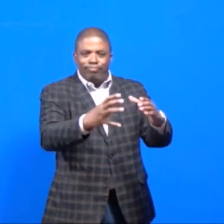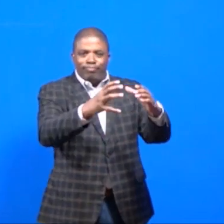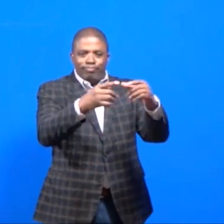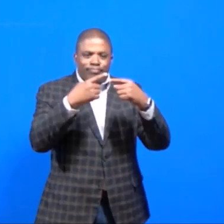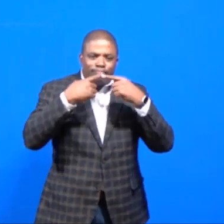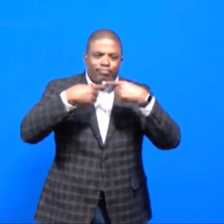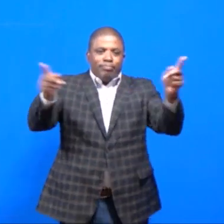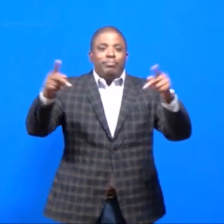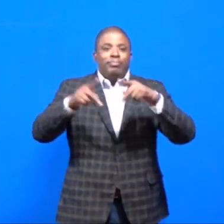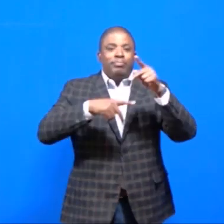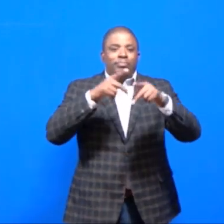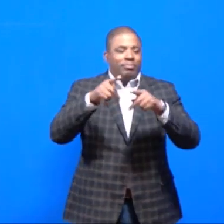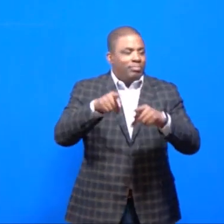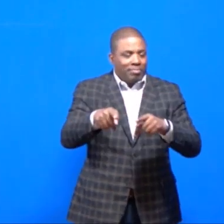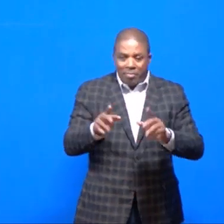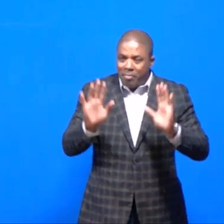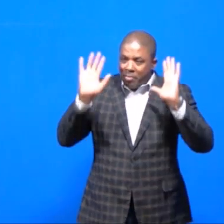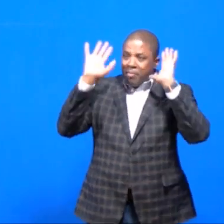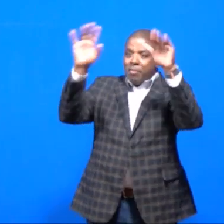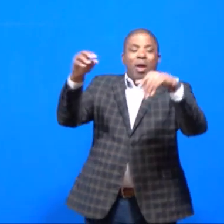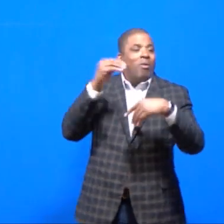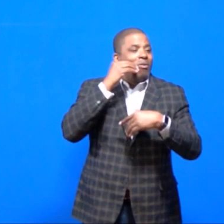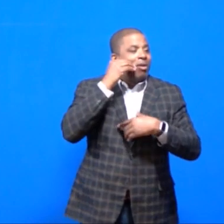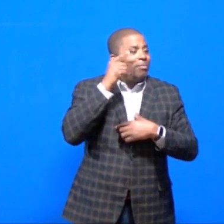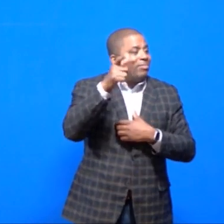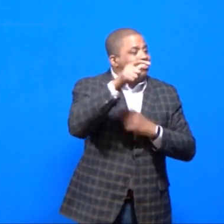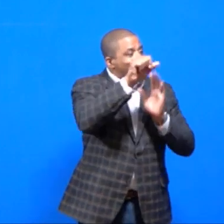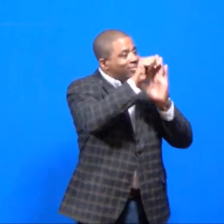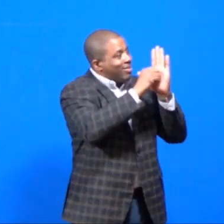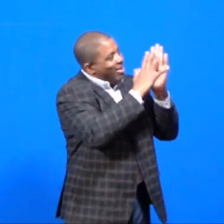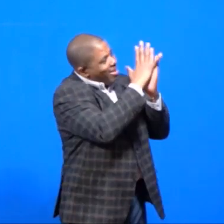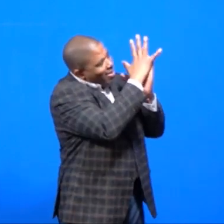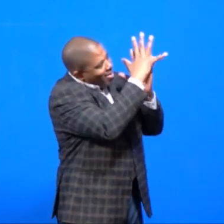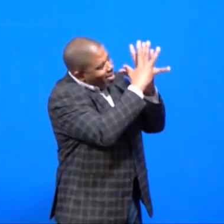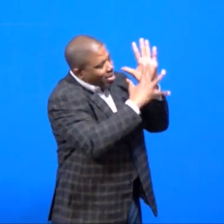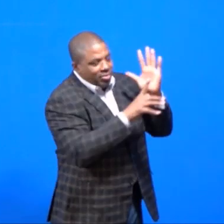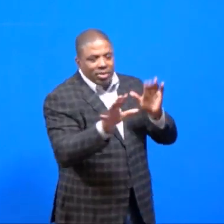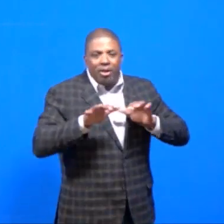He had set this to show the people. He said it would be a witness against them.